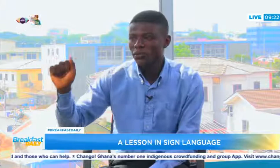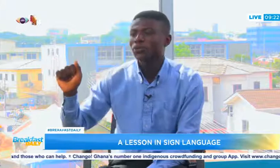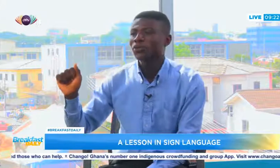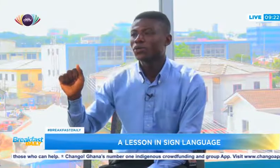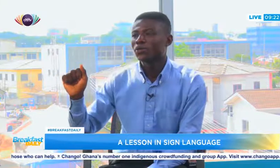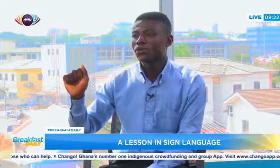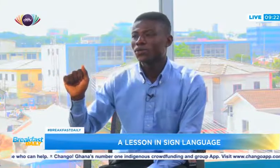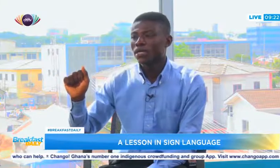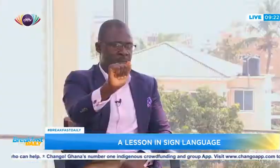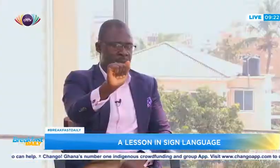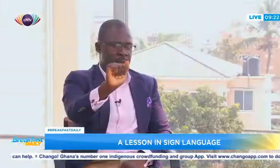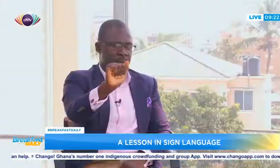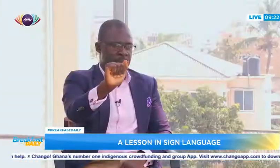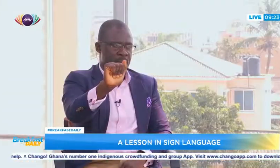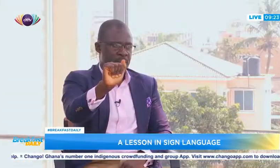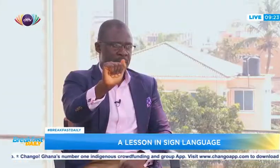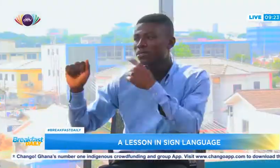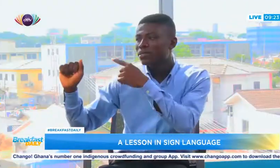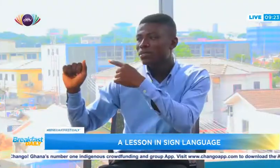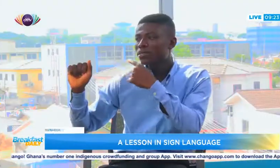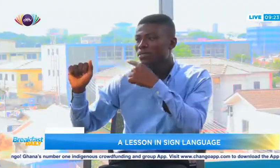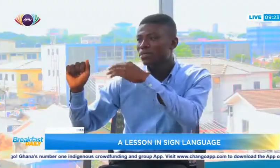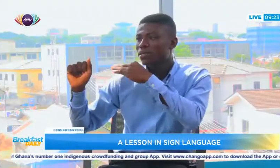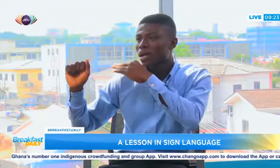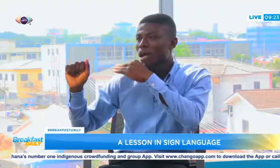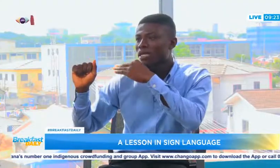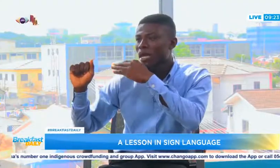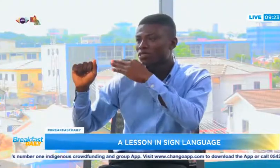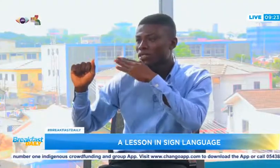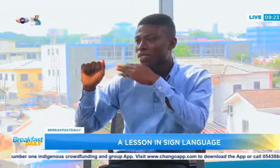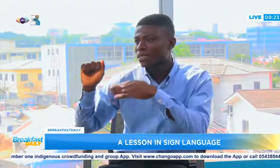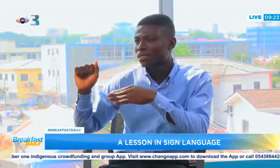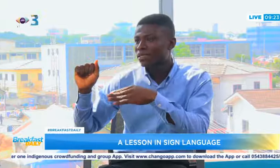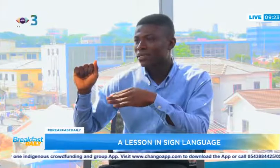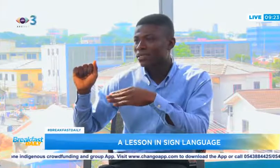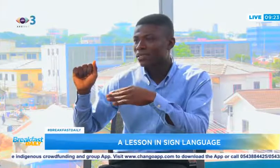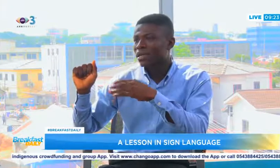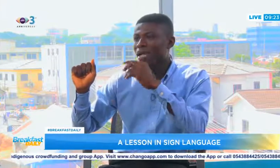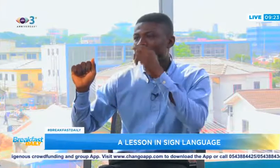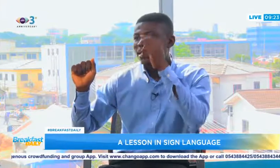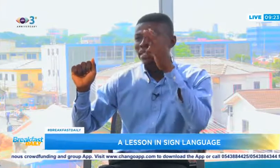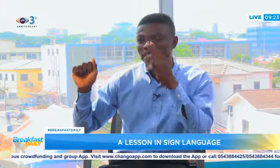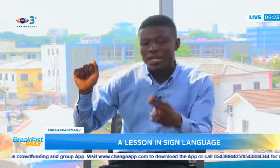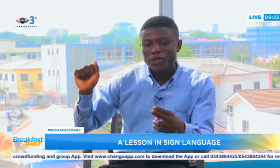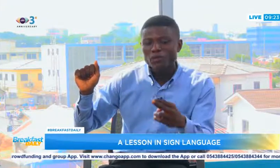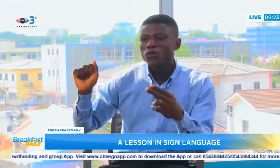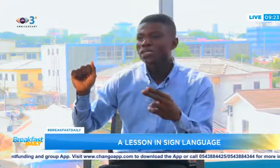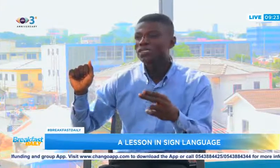Okay. Yeah. Yeah. And then it should be at your chin. Okay. And then the second rule too is do